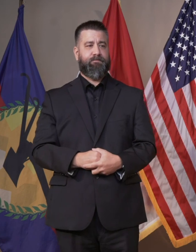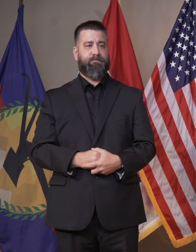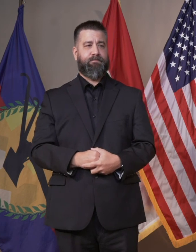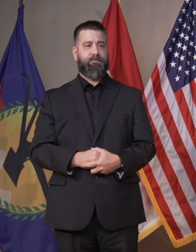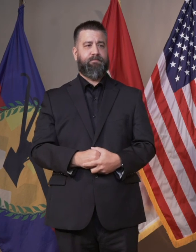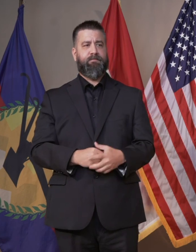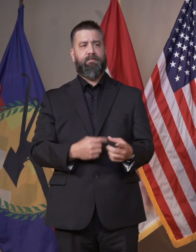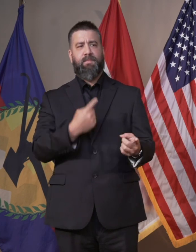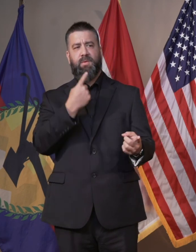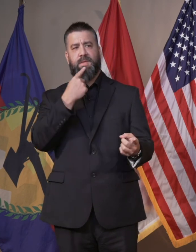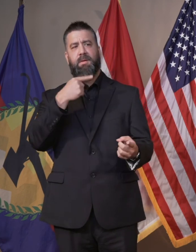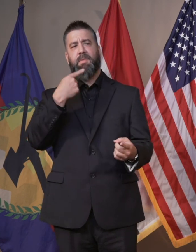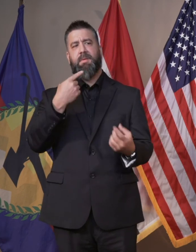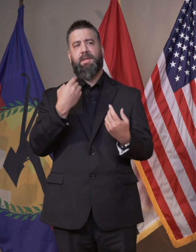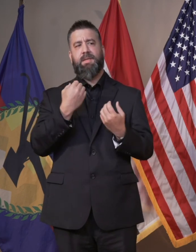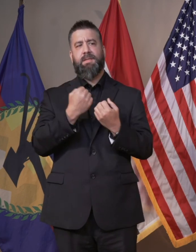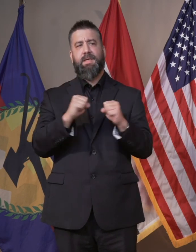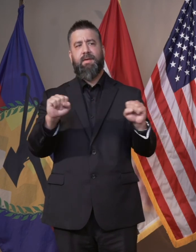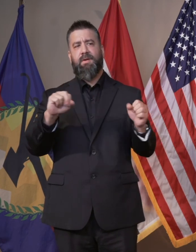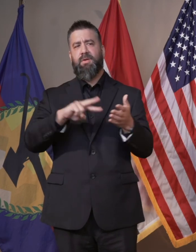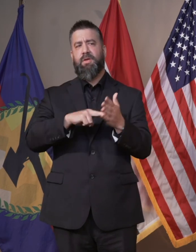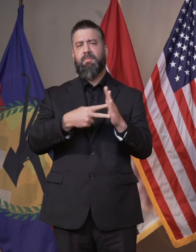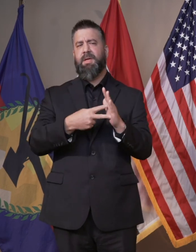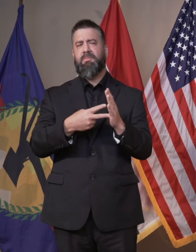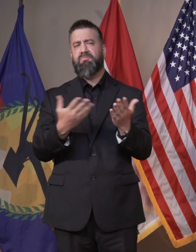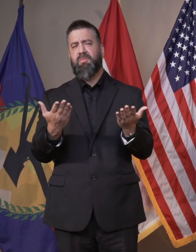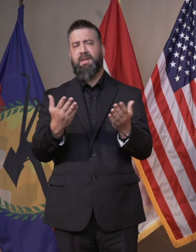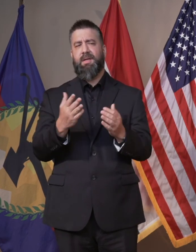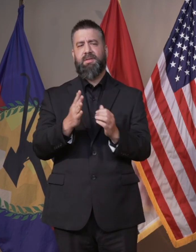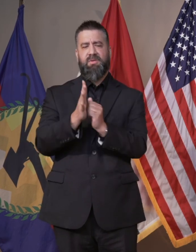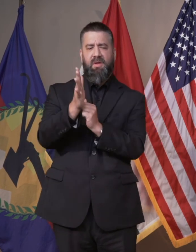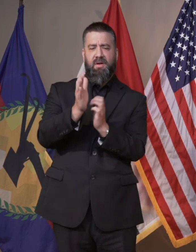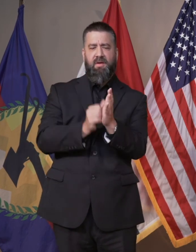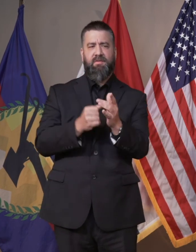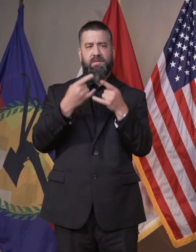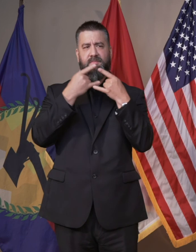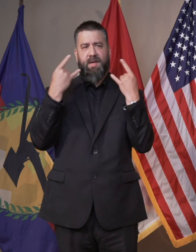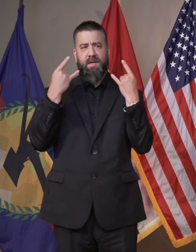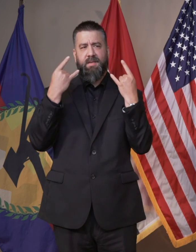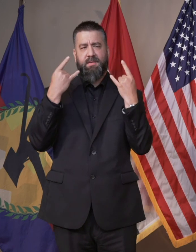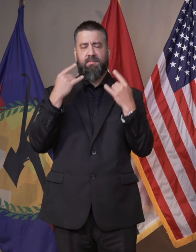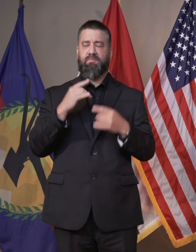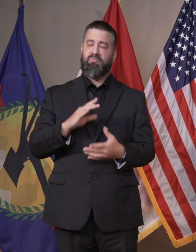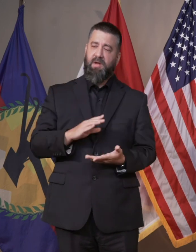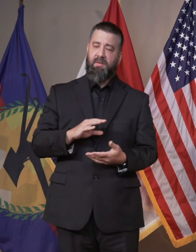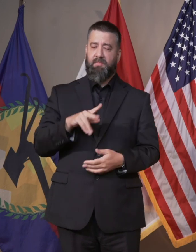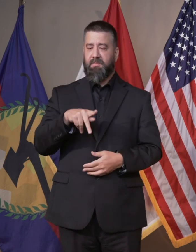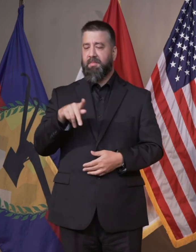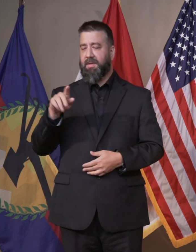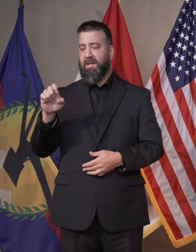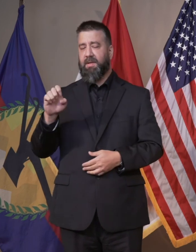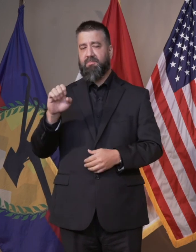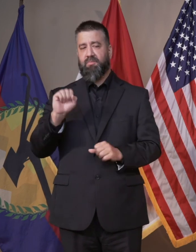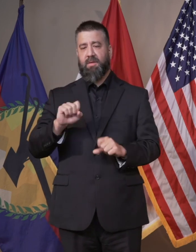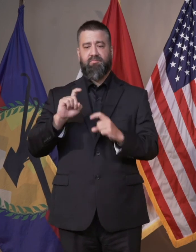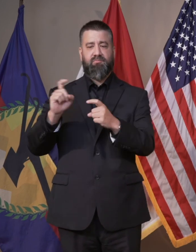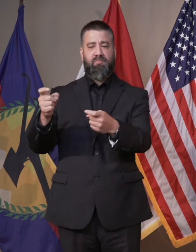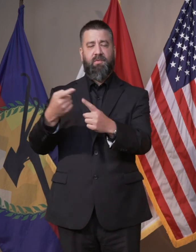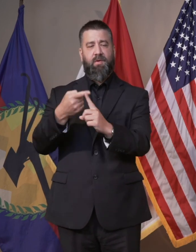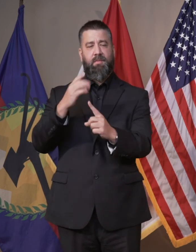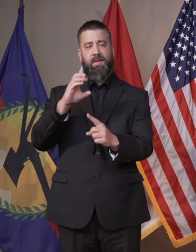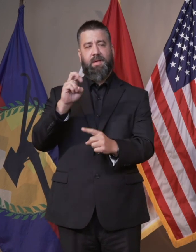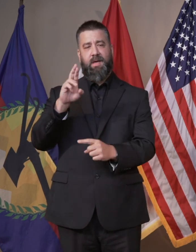When you say public safety, is that like PPE or what is that? Well, the PPE is reimbursed, could be eligible for CARES Act, but it's